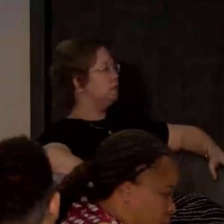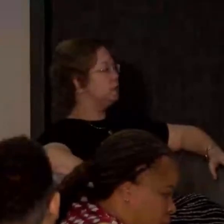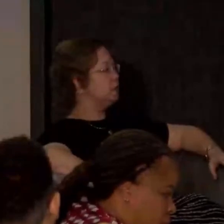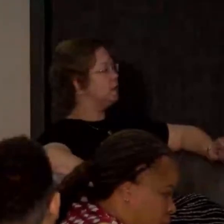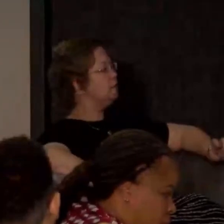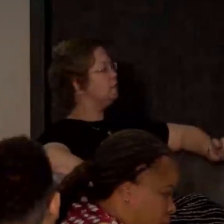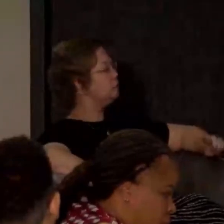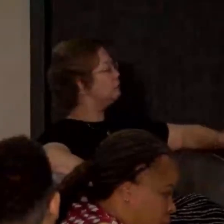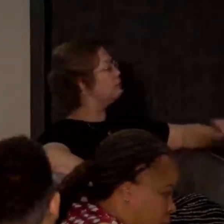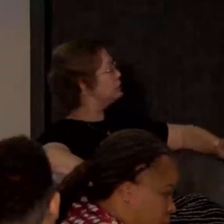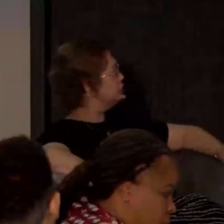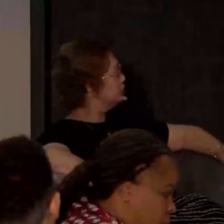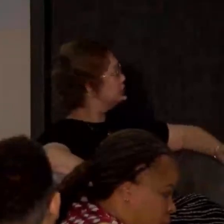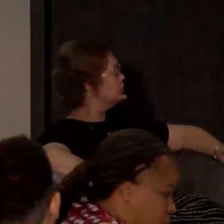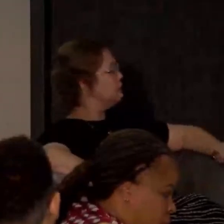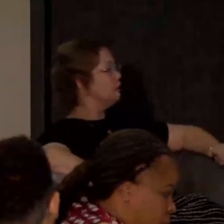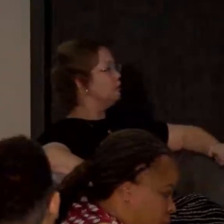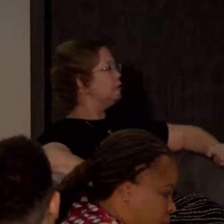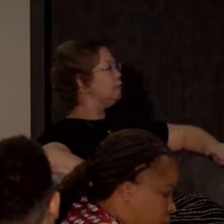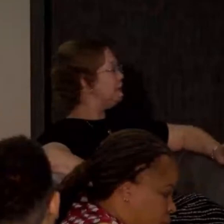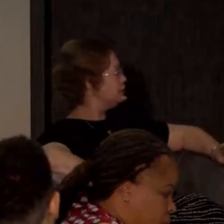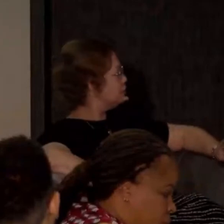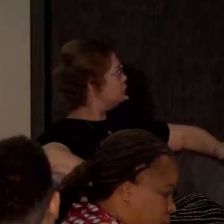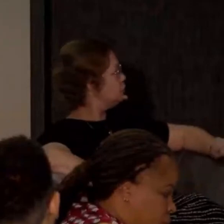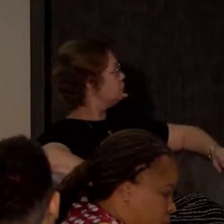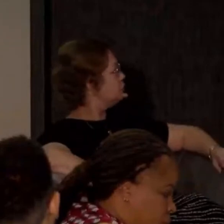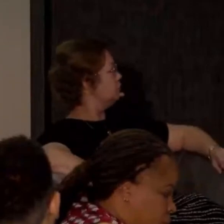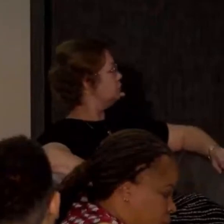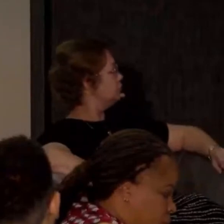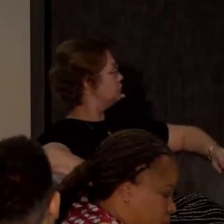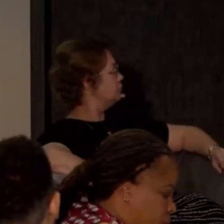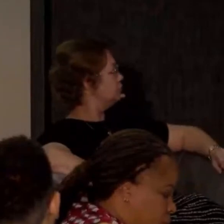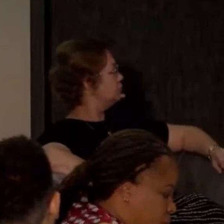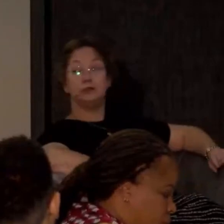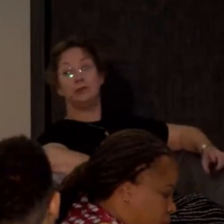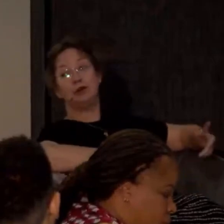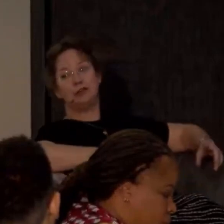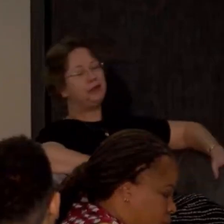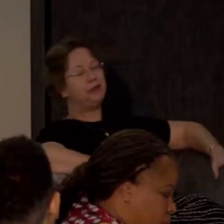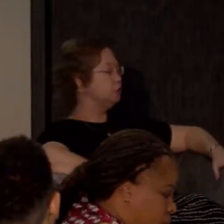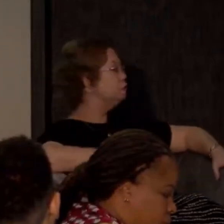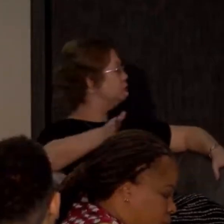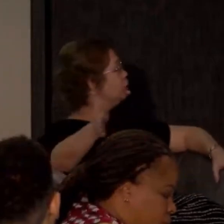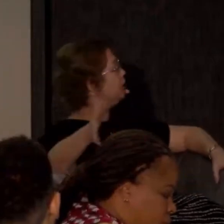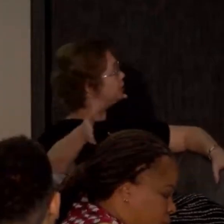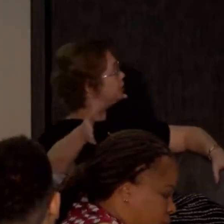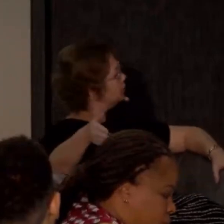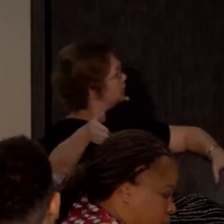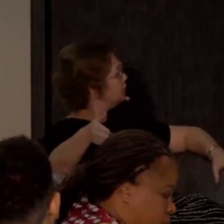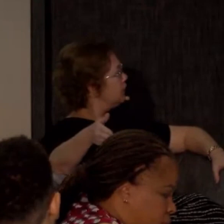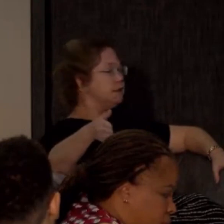radical. If tomorrow we paid the social grant, and sorry, Mark, for picking on you, to